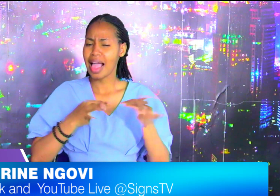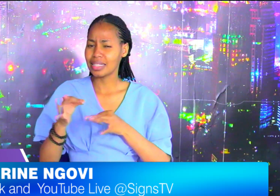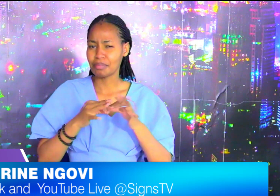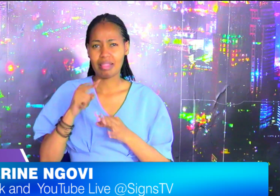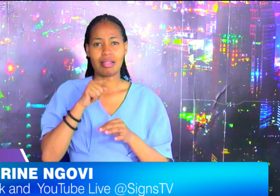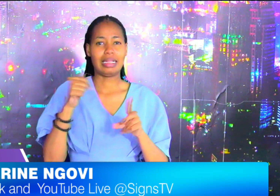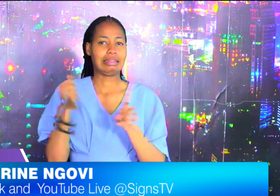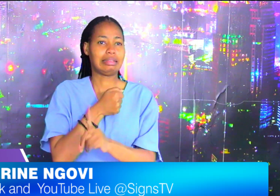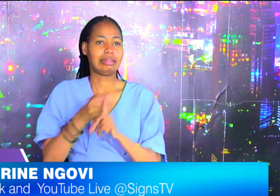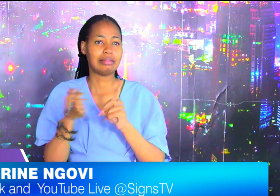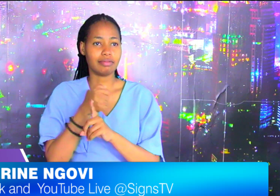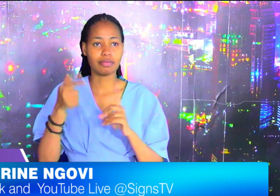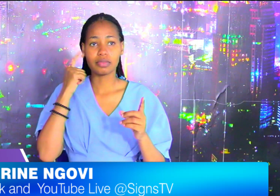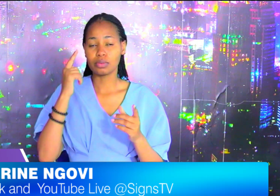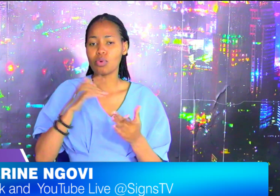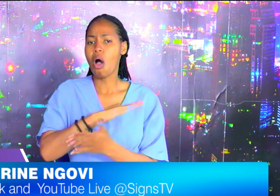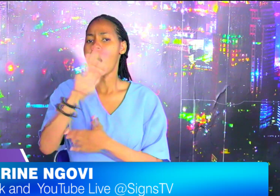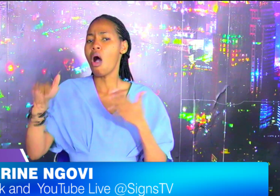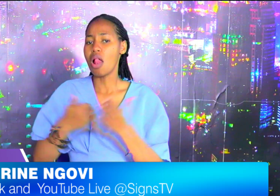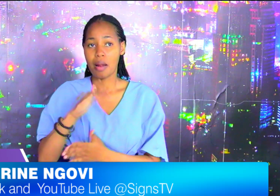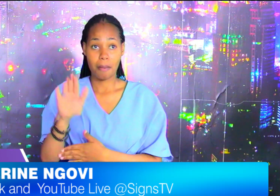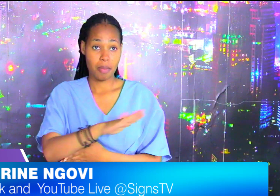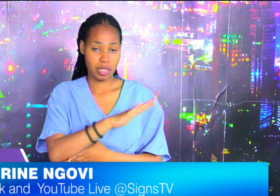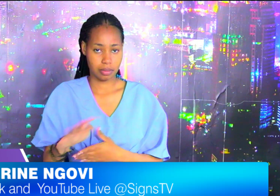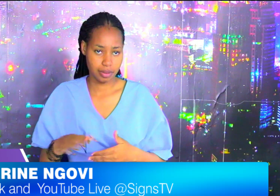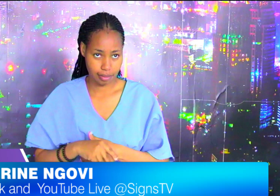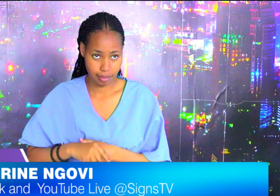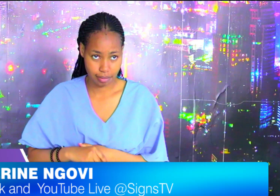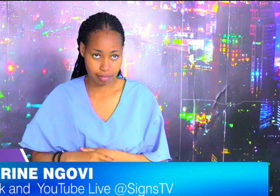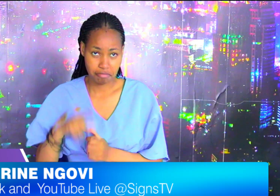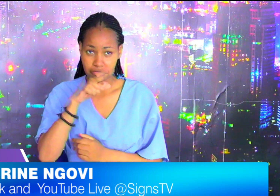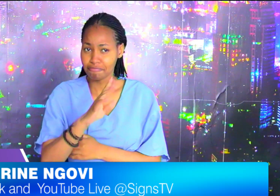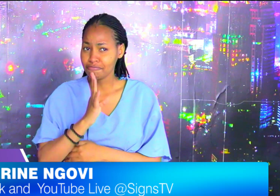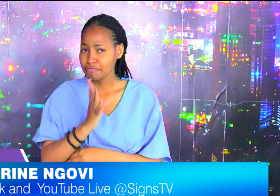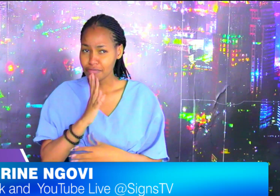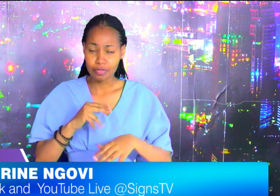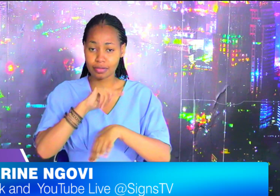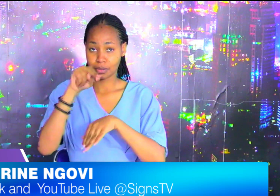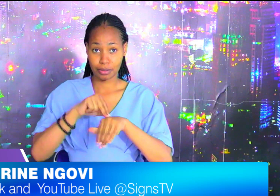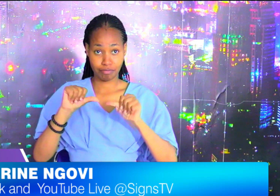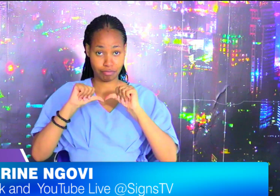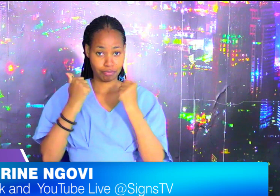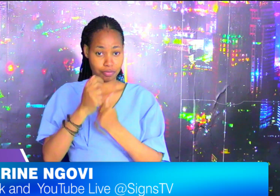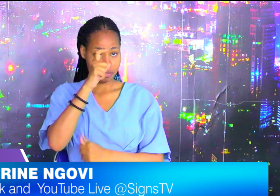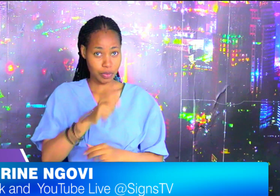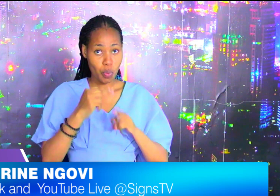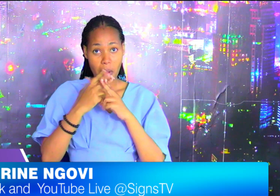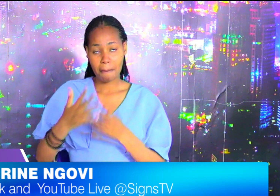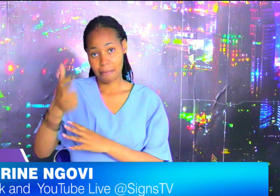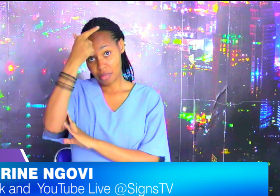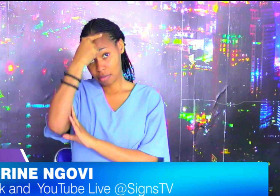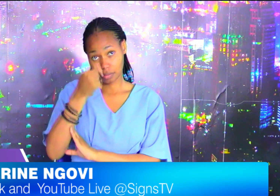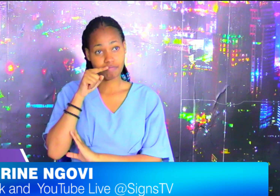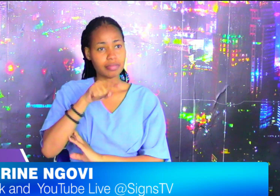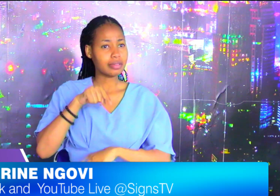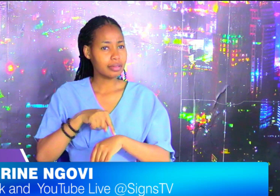attack, which they described as an attack on the whole of parliament. The Speaker of